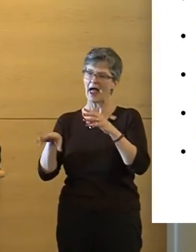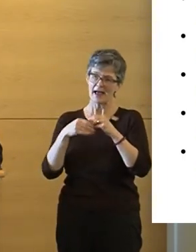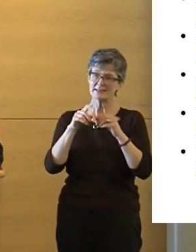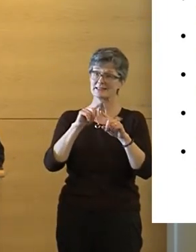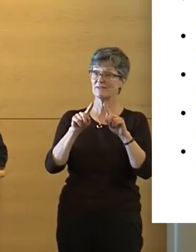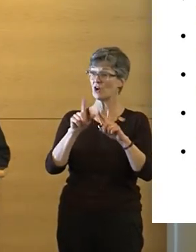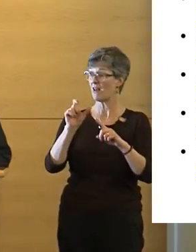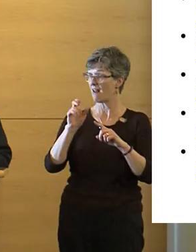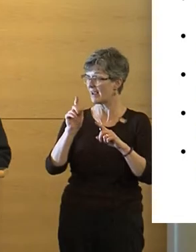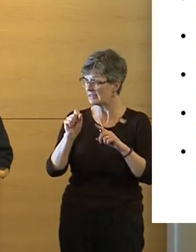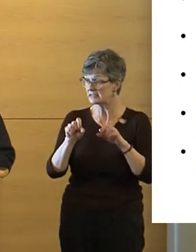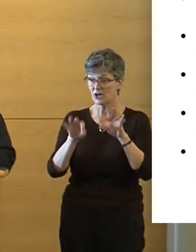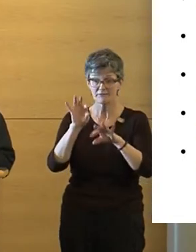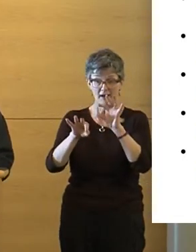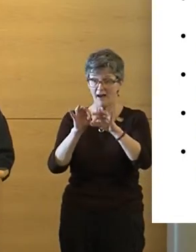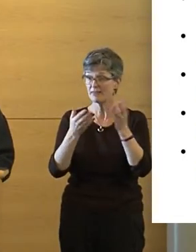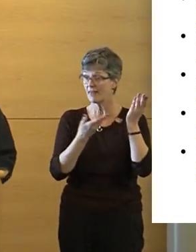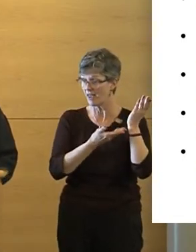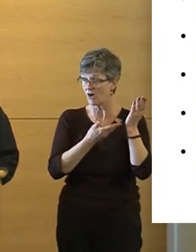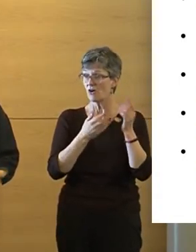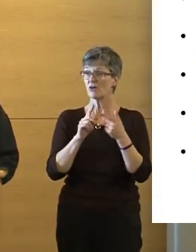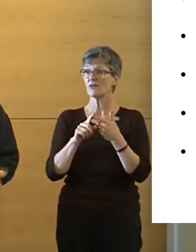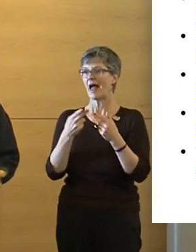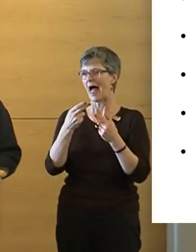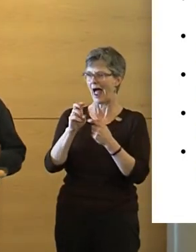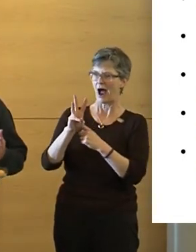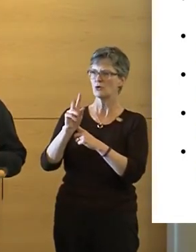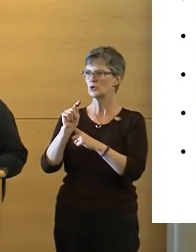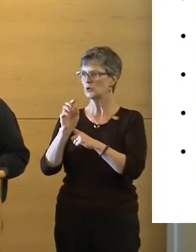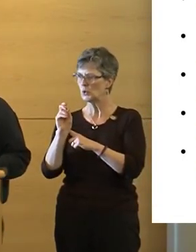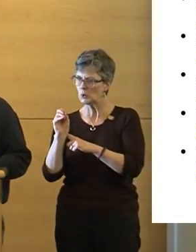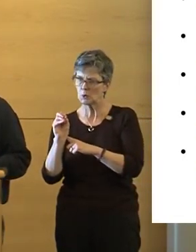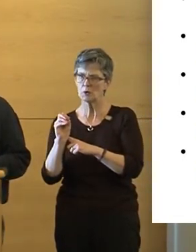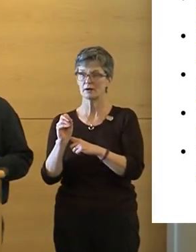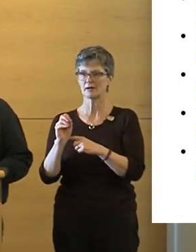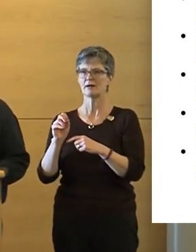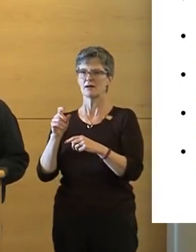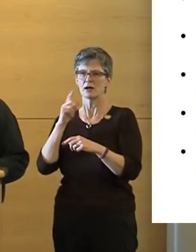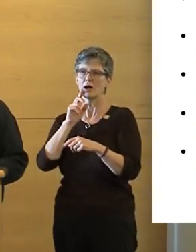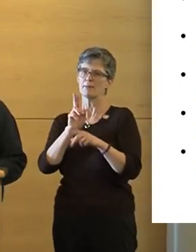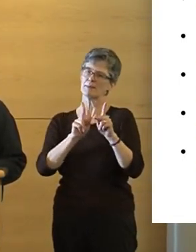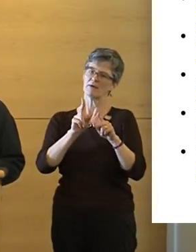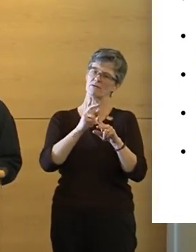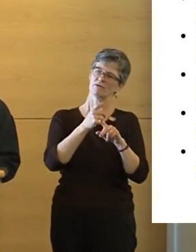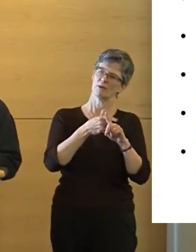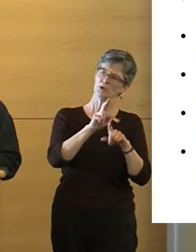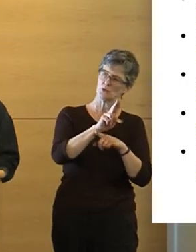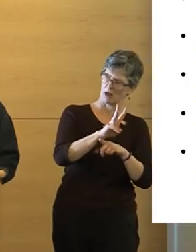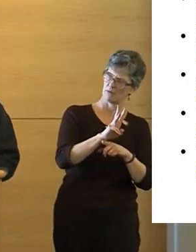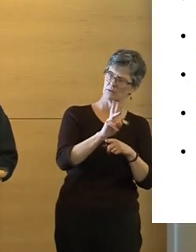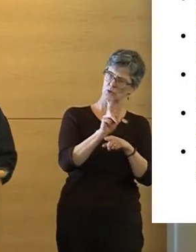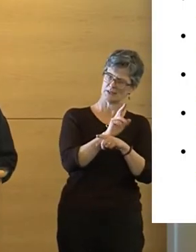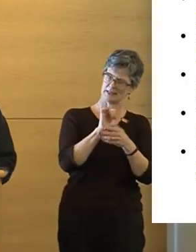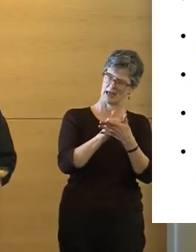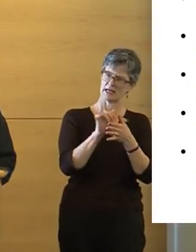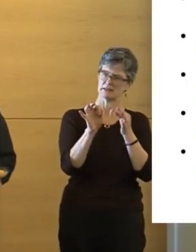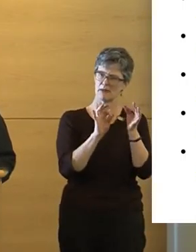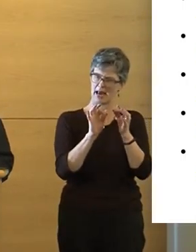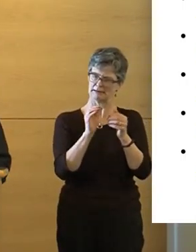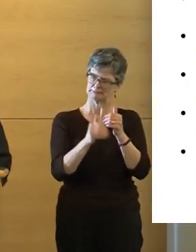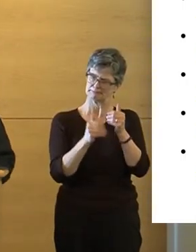uw.edu/accessibility. So the second slide up there gives you lots of resources related to web accessibility, document accessibility, video